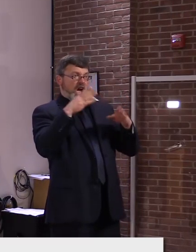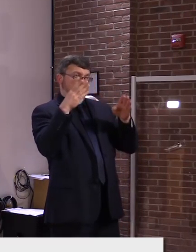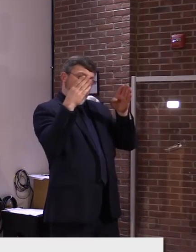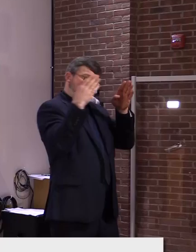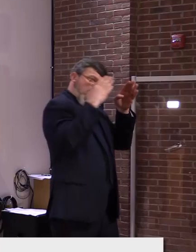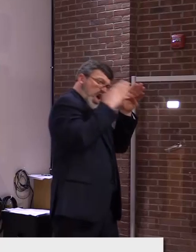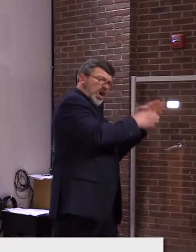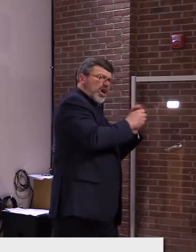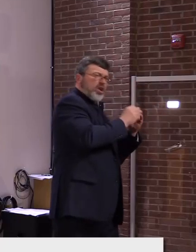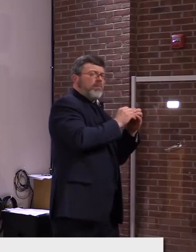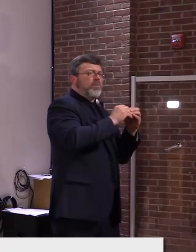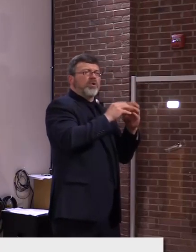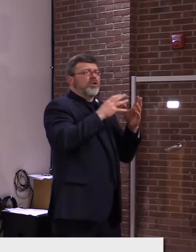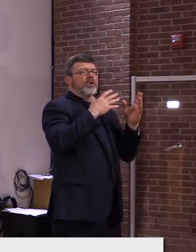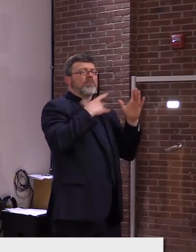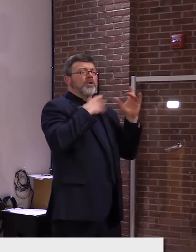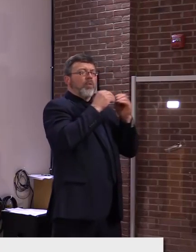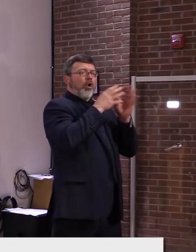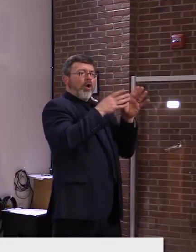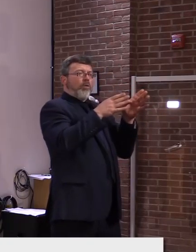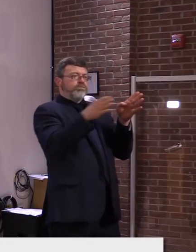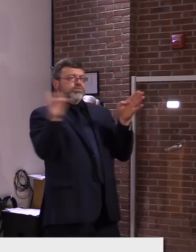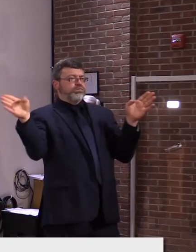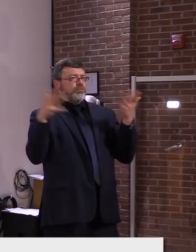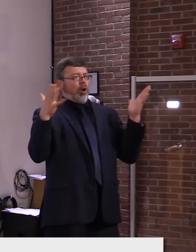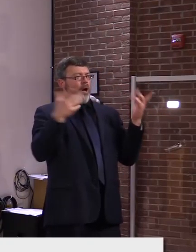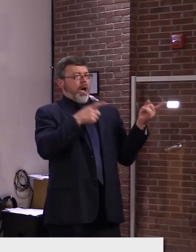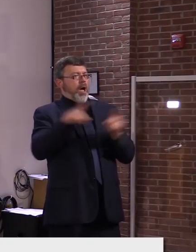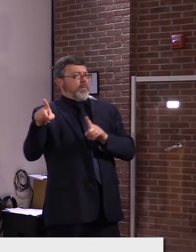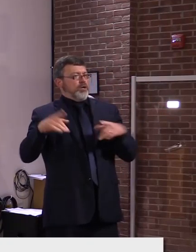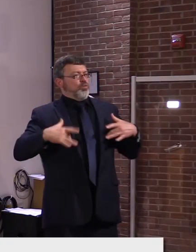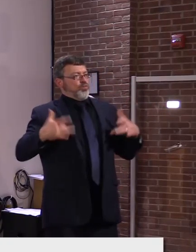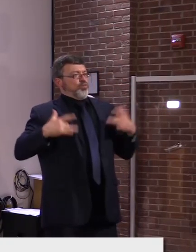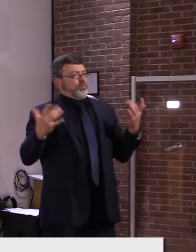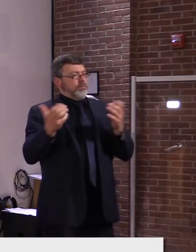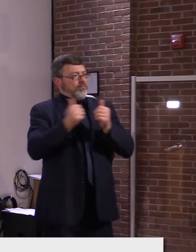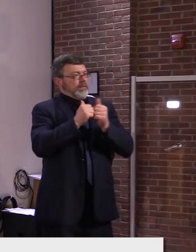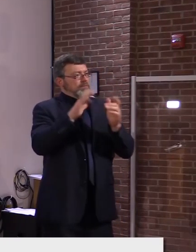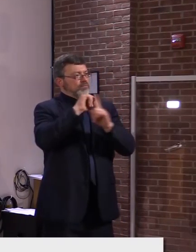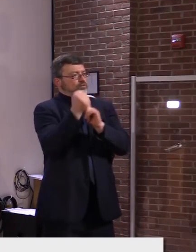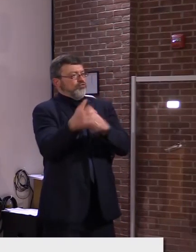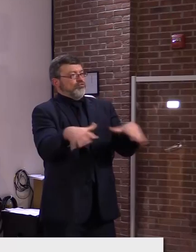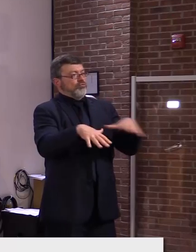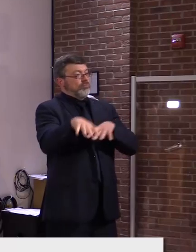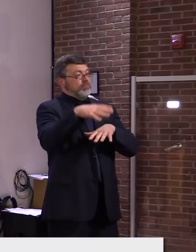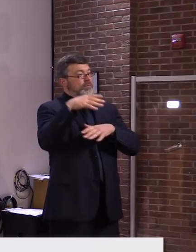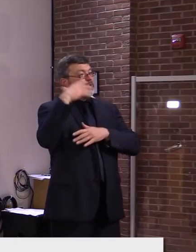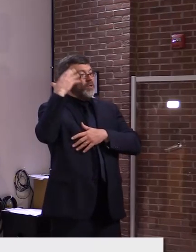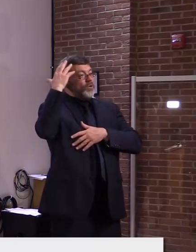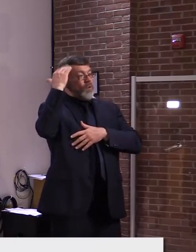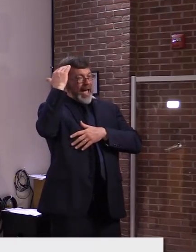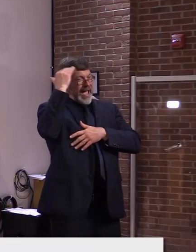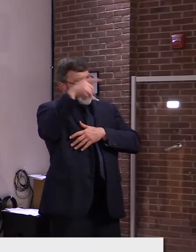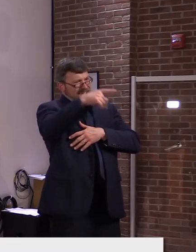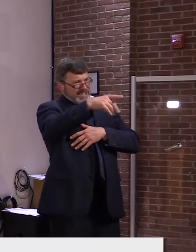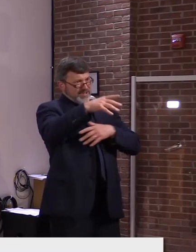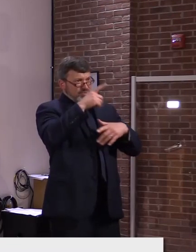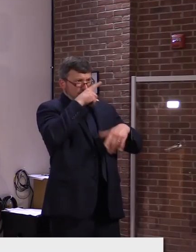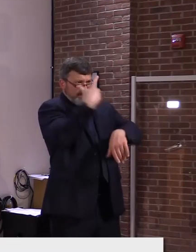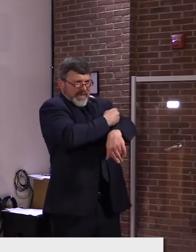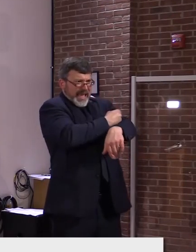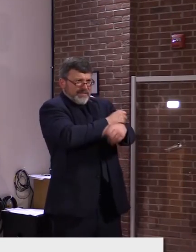And again, my goal here is suppress the virus significantly so that when we do reach the fall and winter and respiratory viruses of